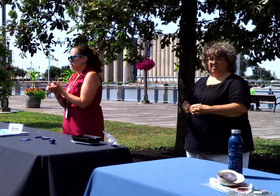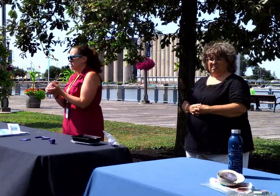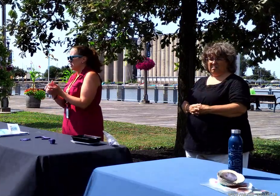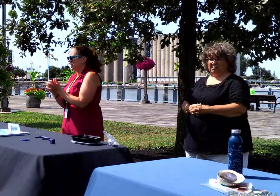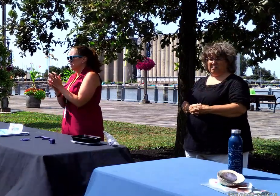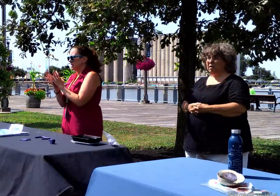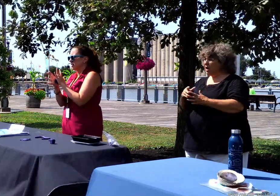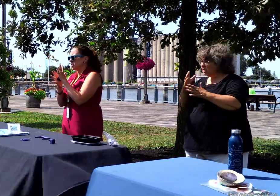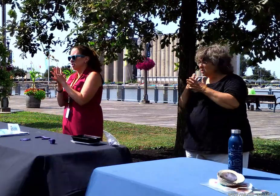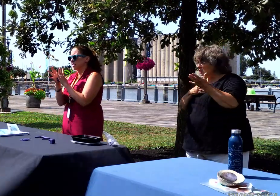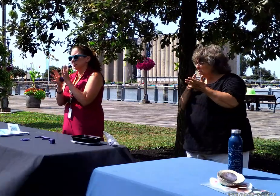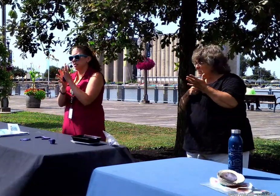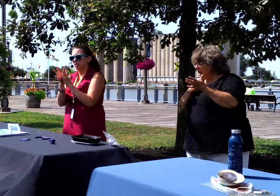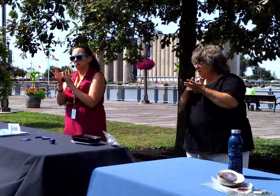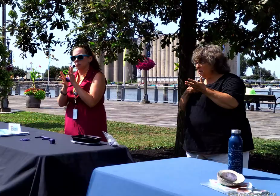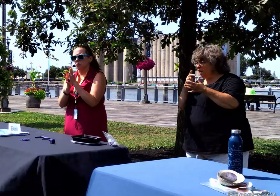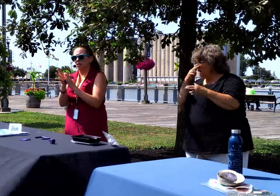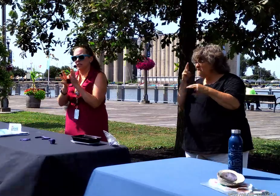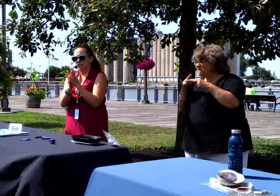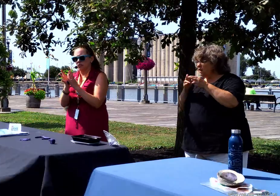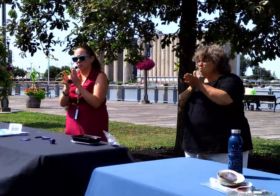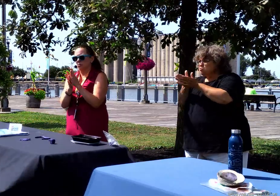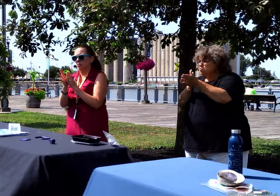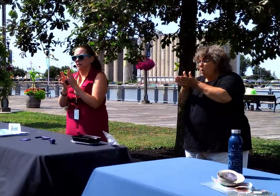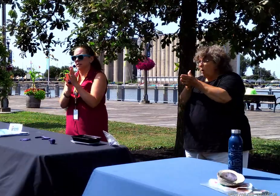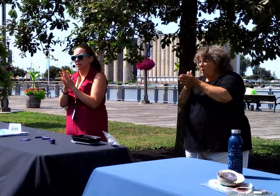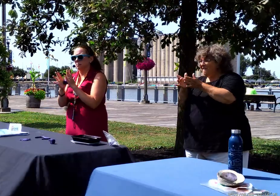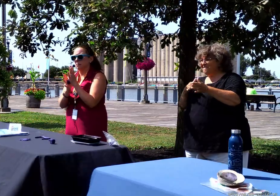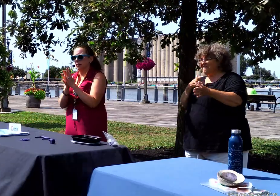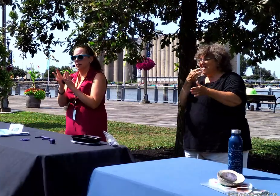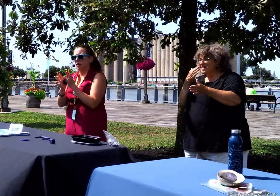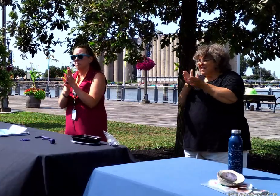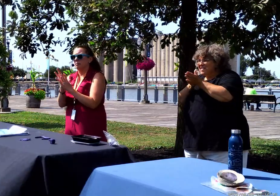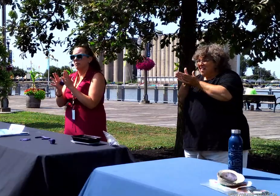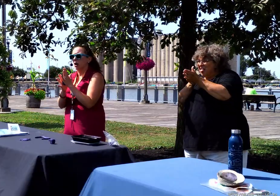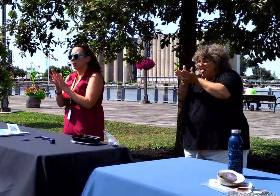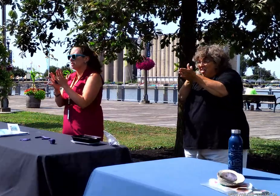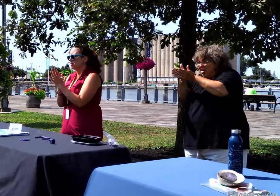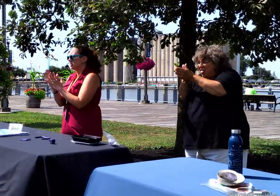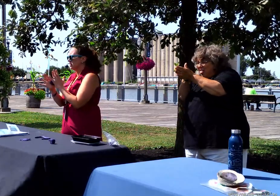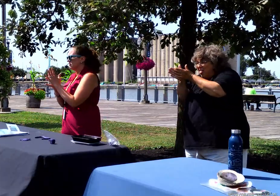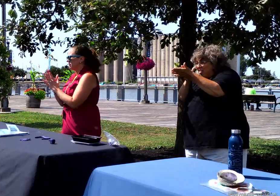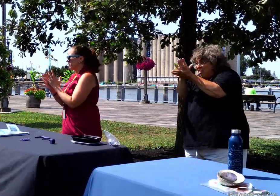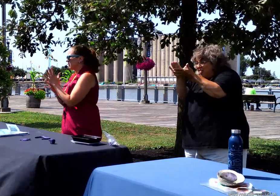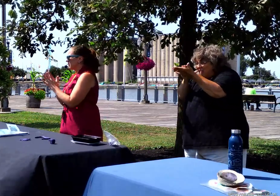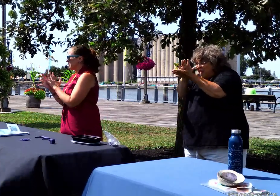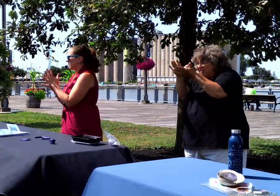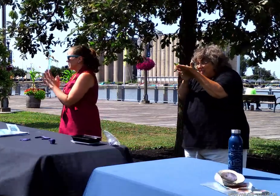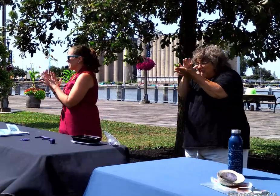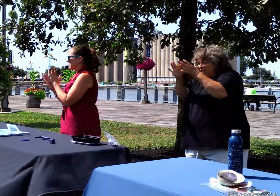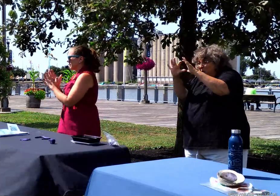I know sometimes it's just fun to roll it into a really big ball.